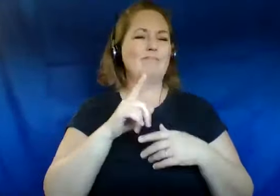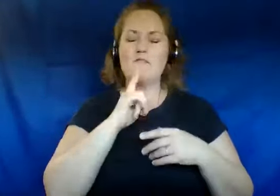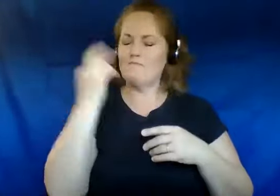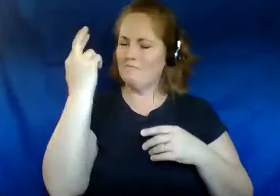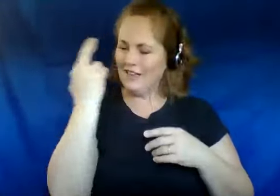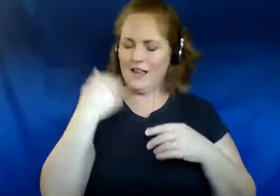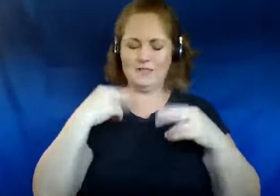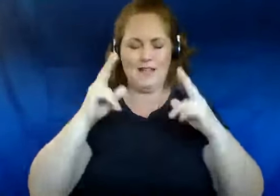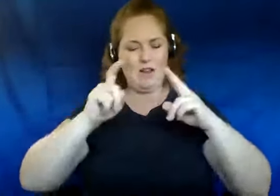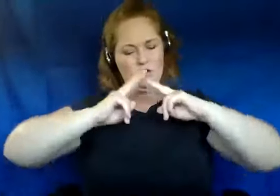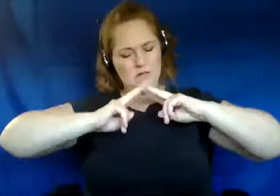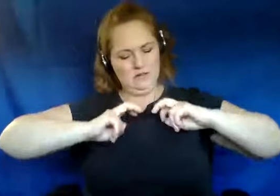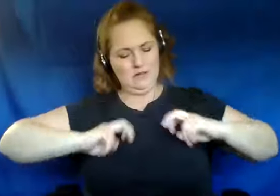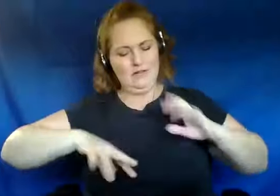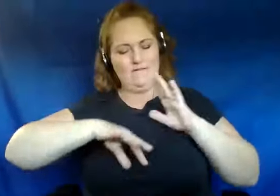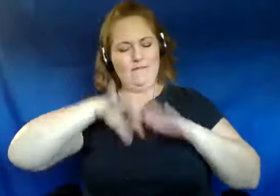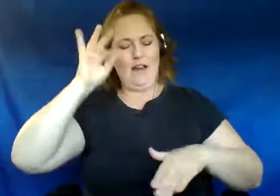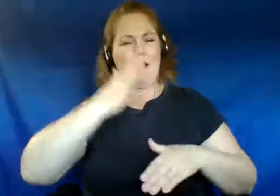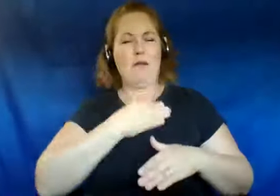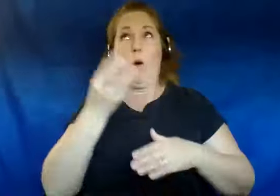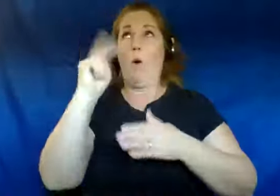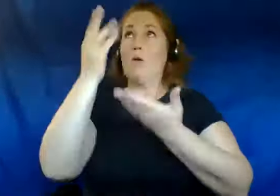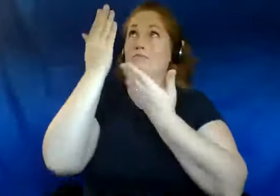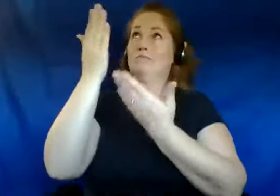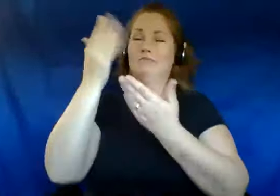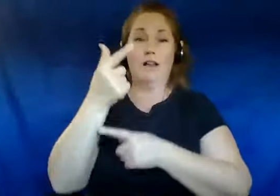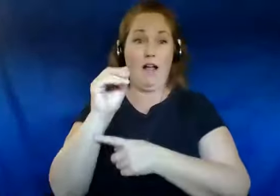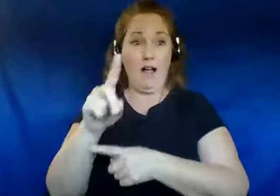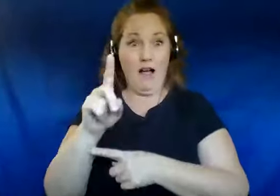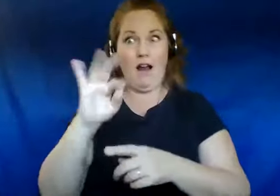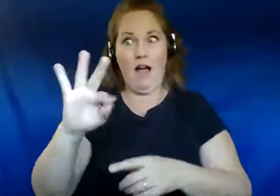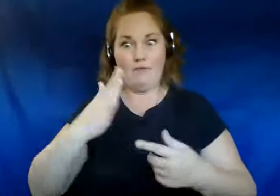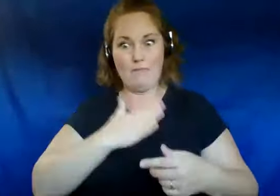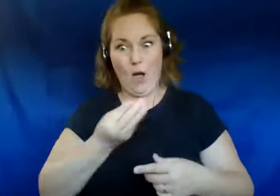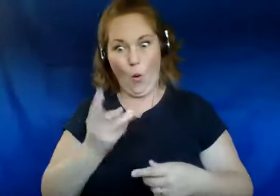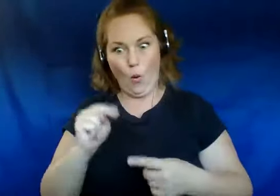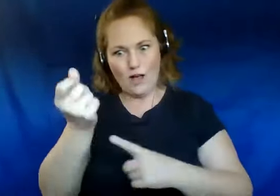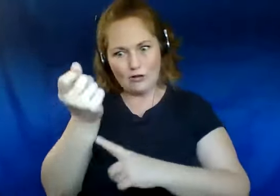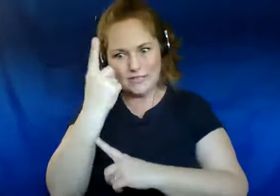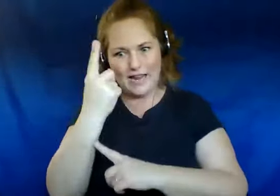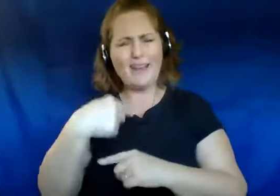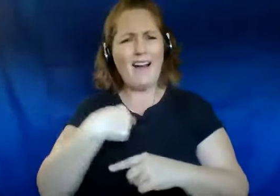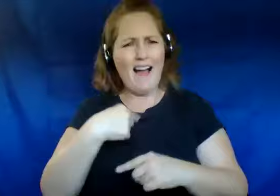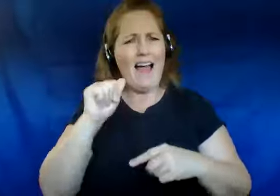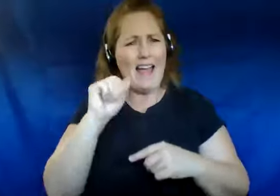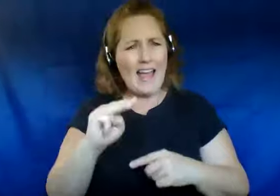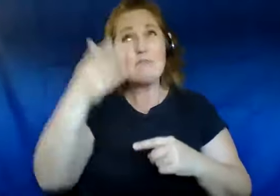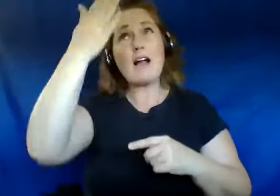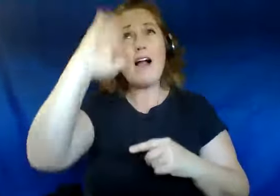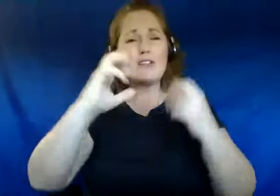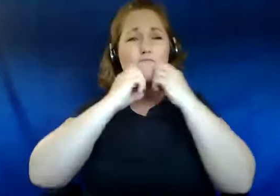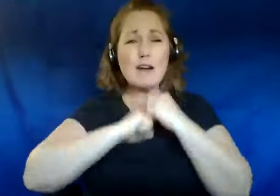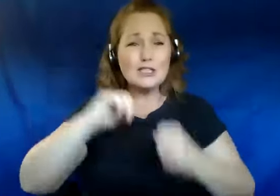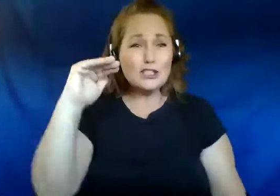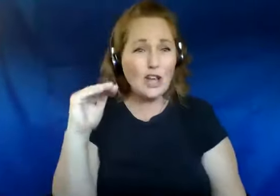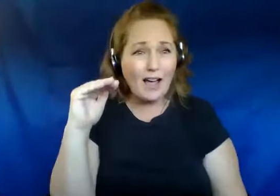the God of my understanding, because I am today God's precious child, and all of you